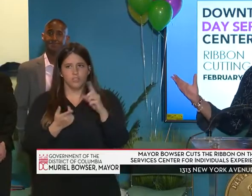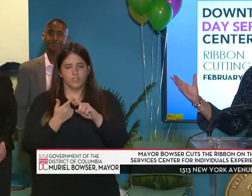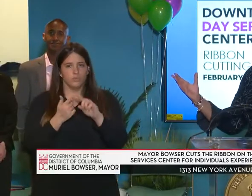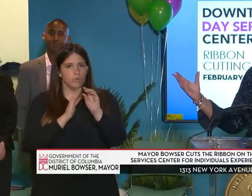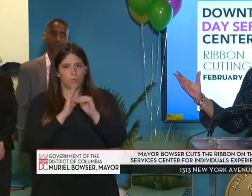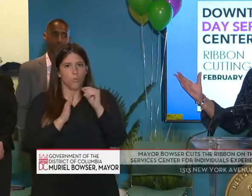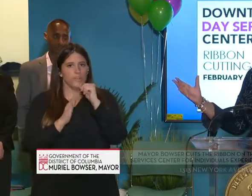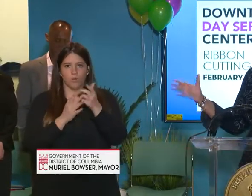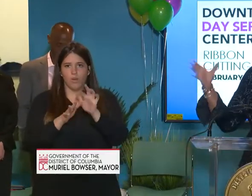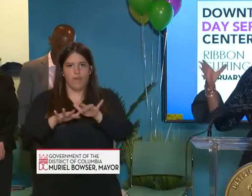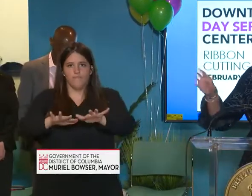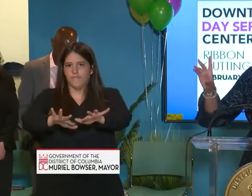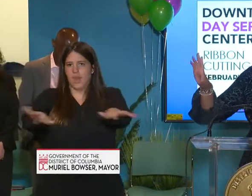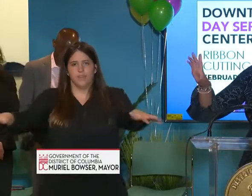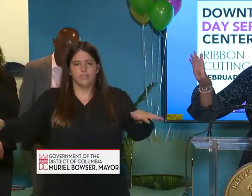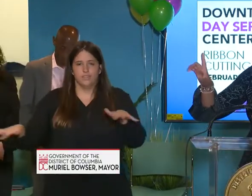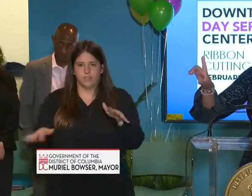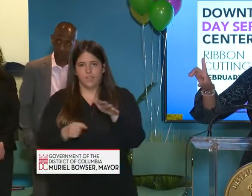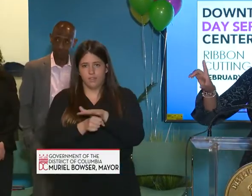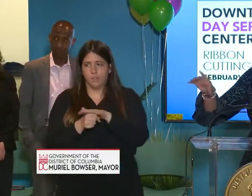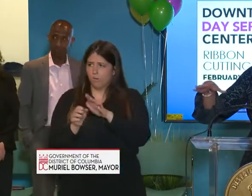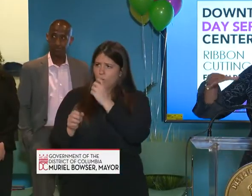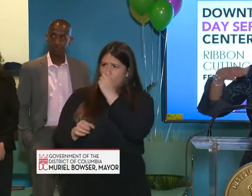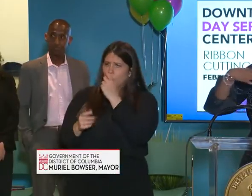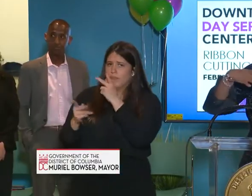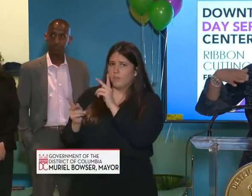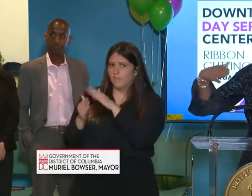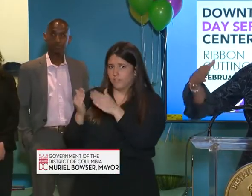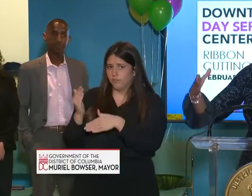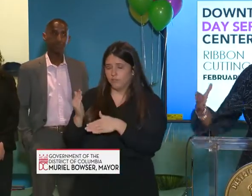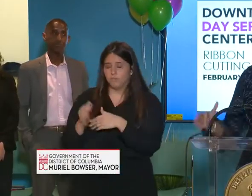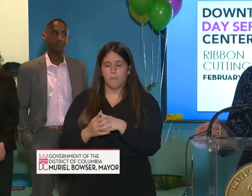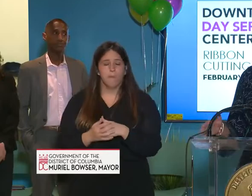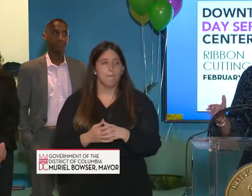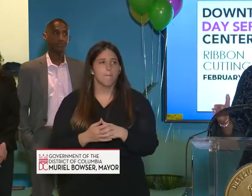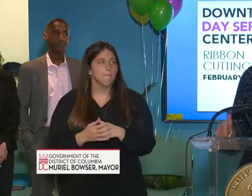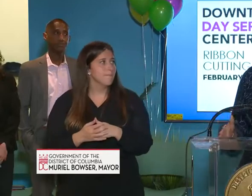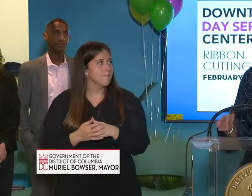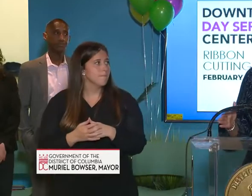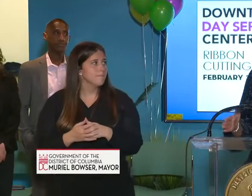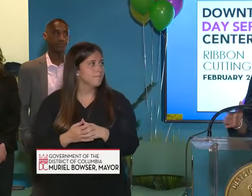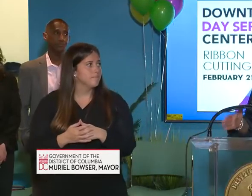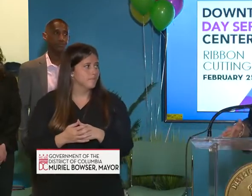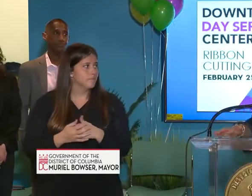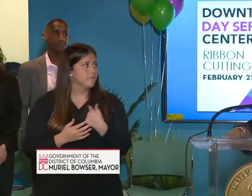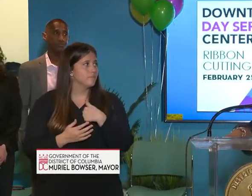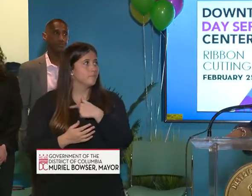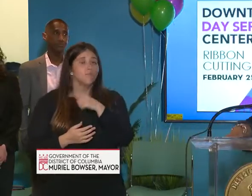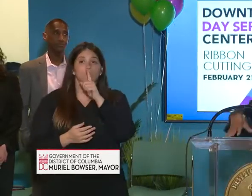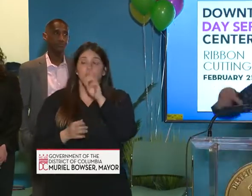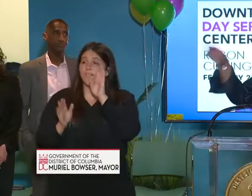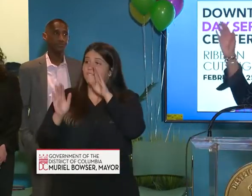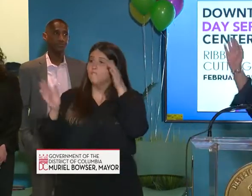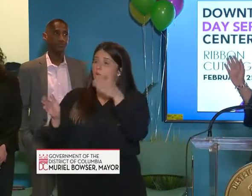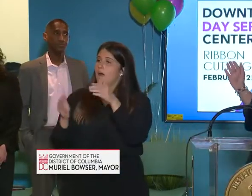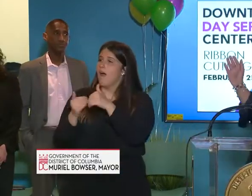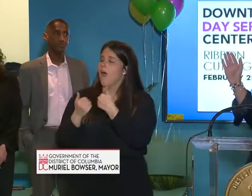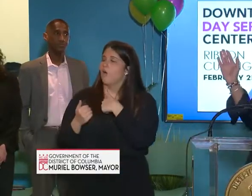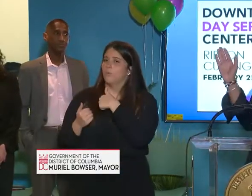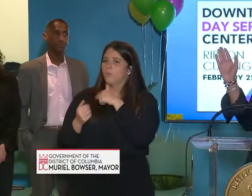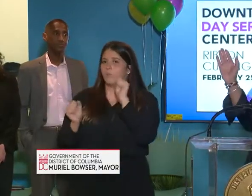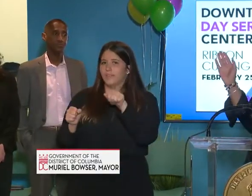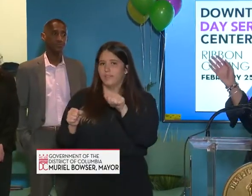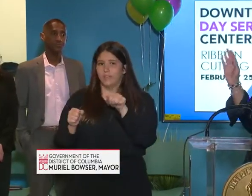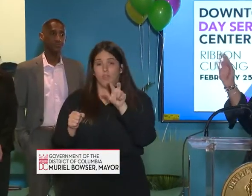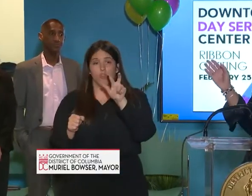have vast forests. Hold on, let me finish. So there is we are really focused on how we can